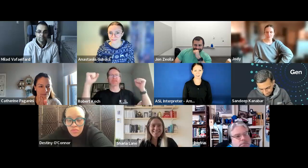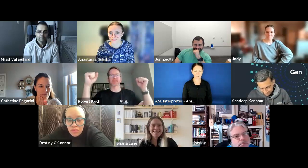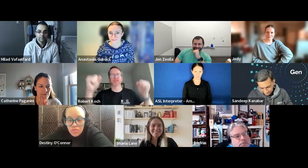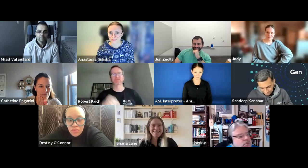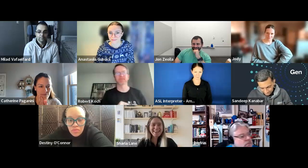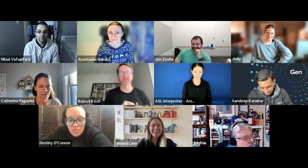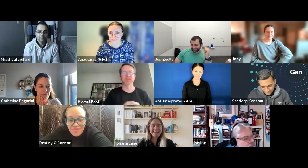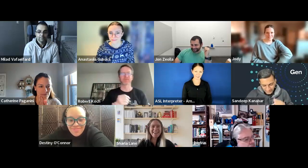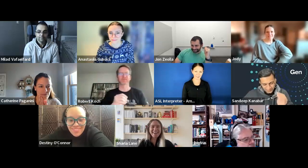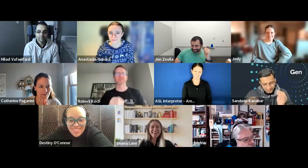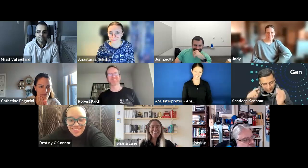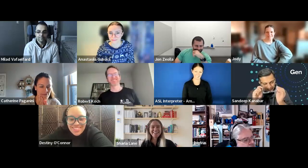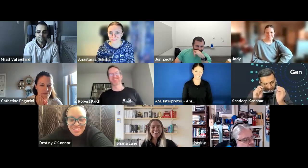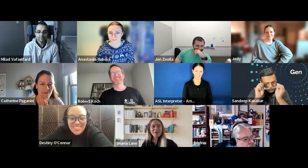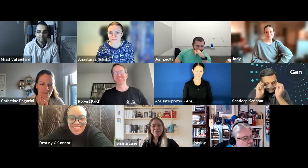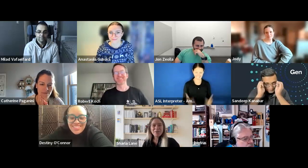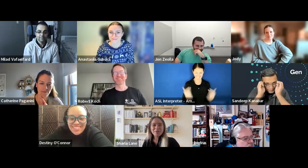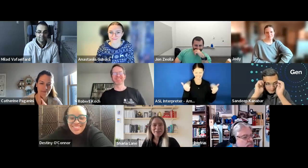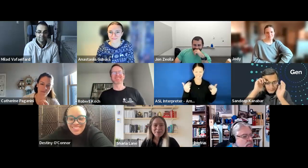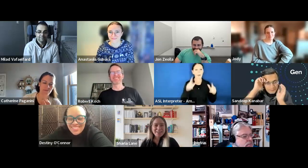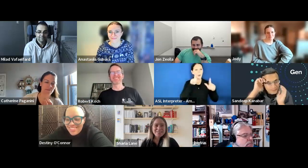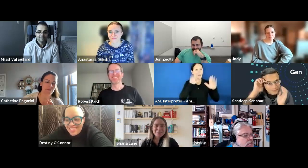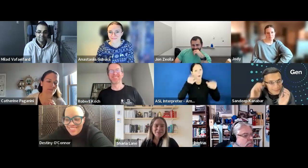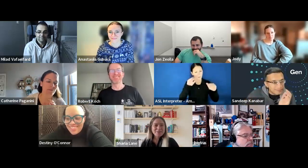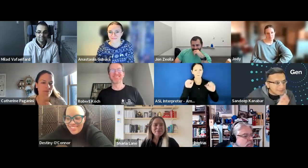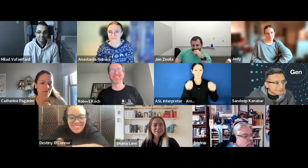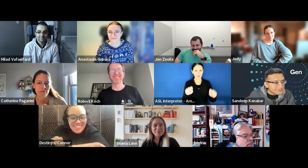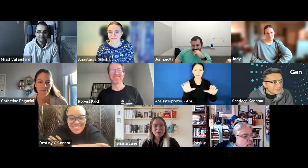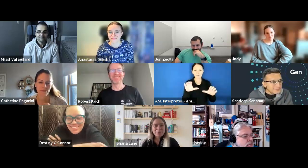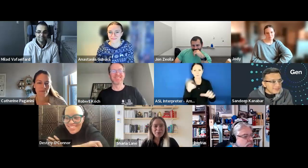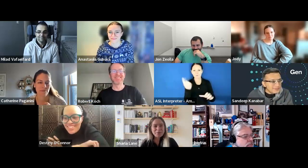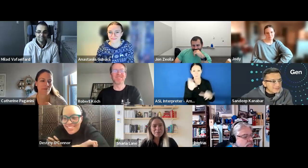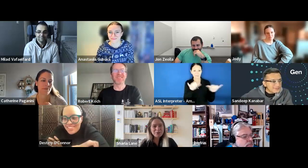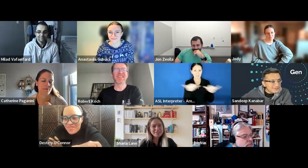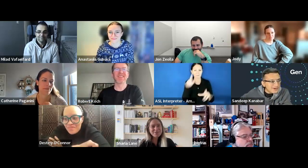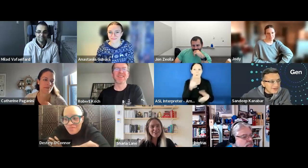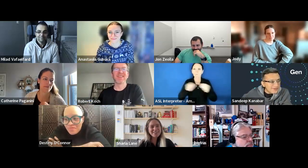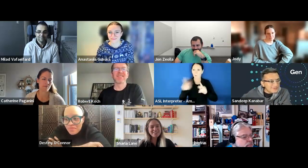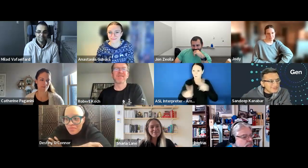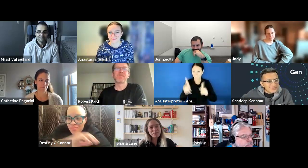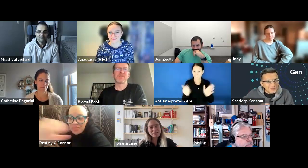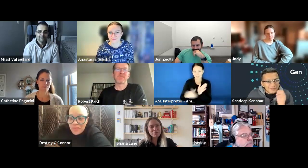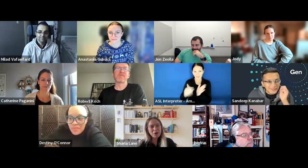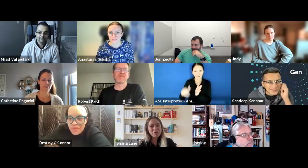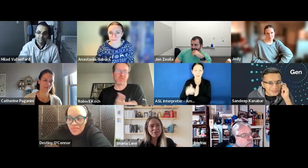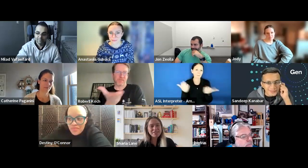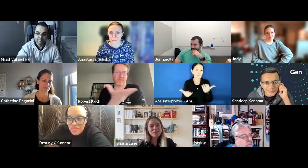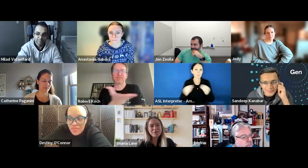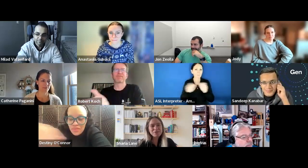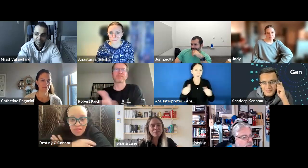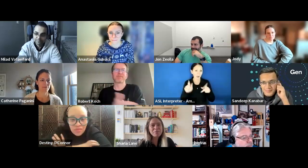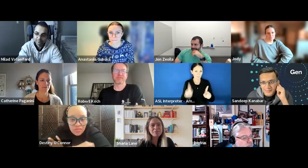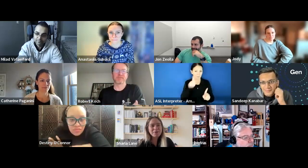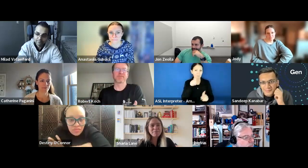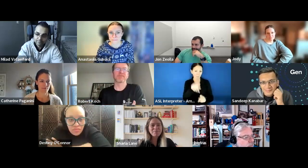list check for me. Hopefully we can do something similar for more people as well, and maybe some more opportunities